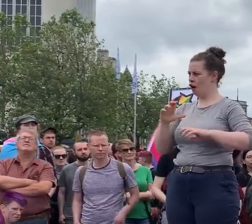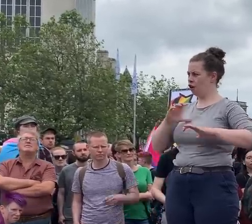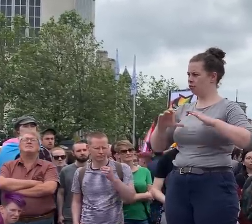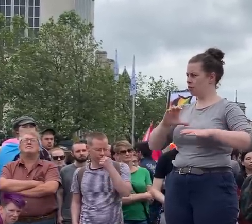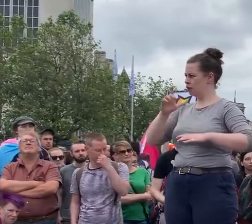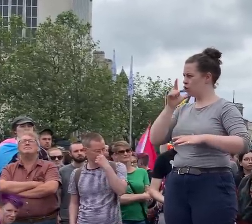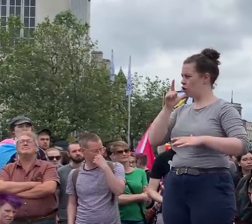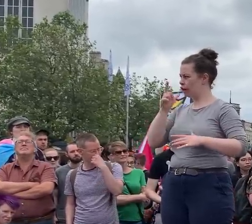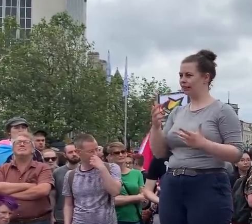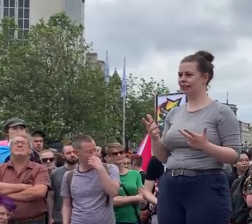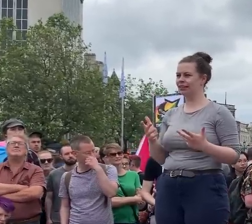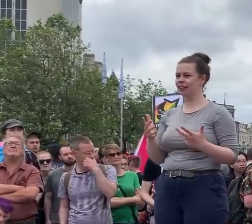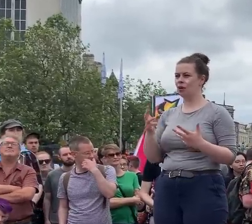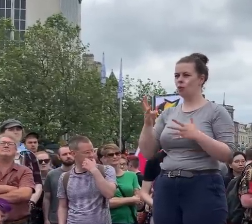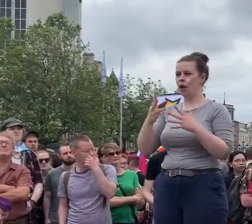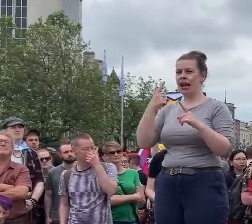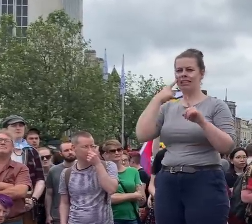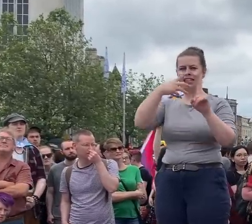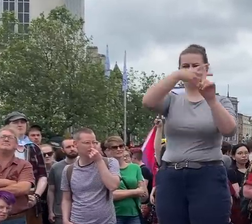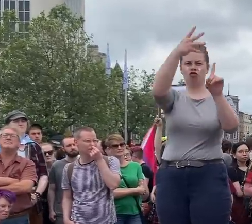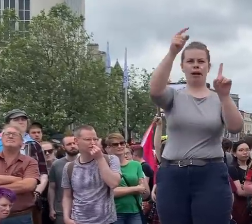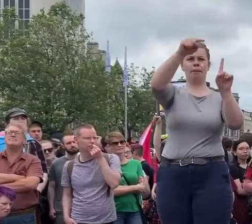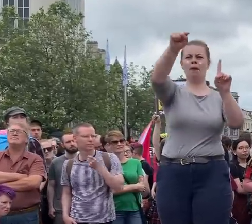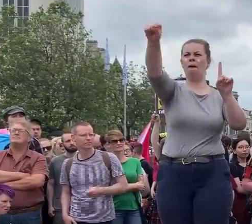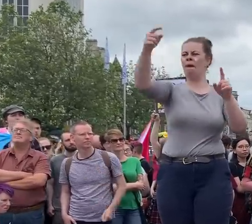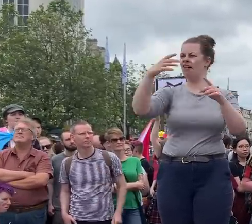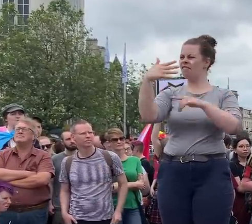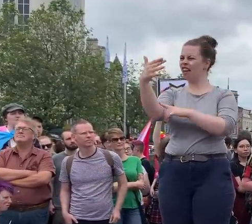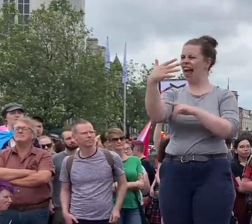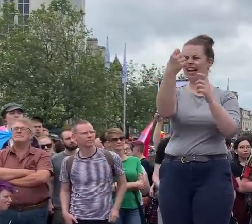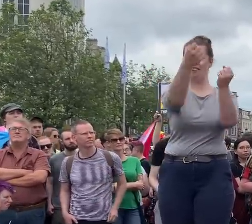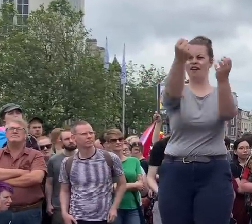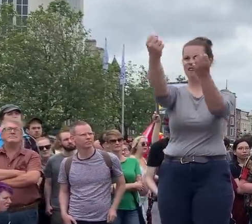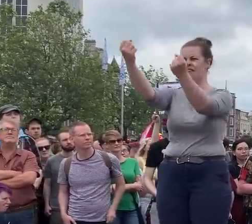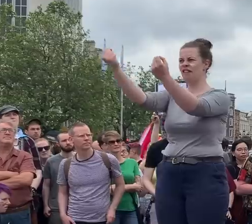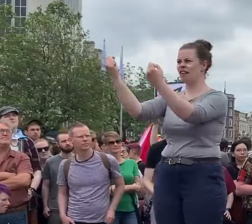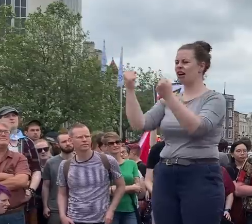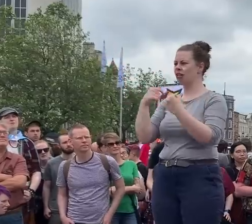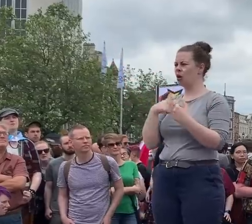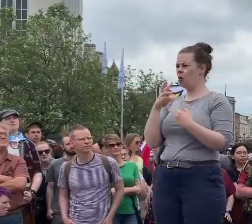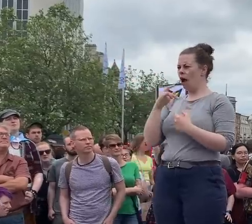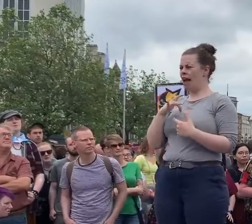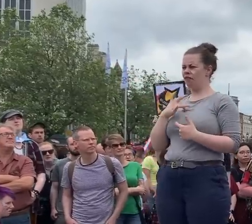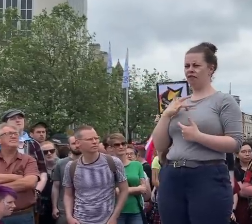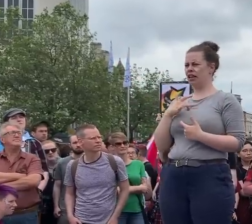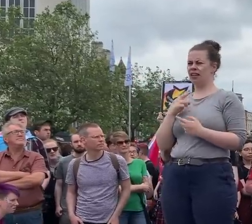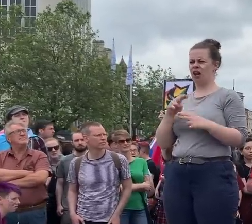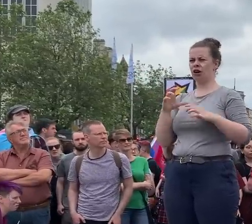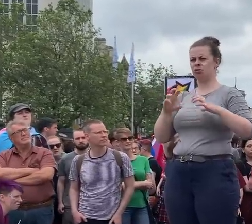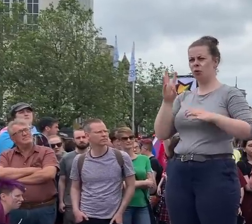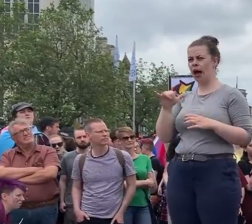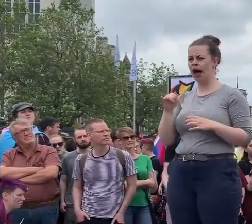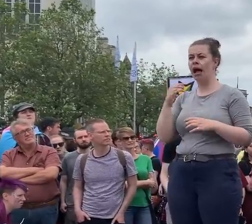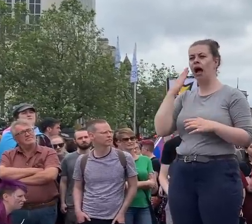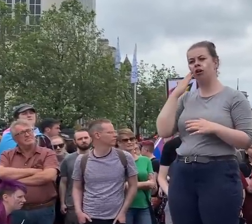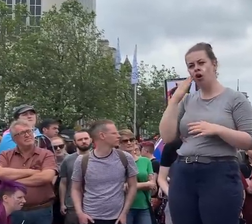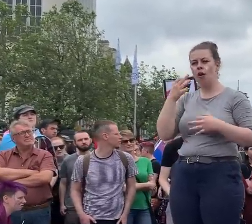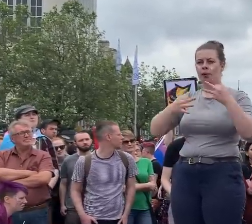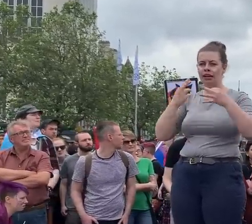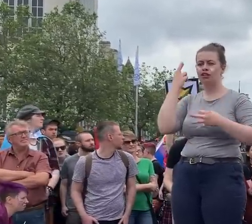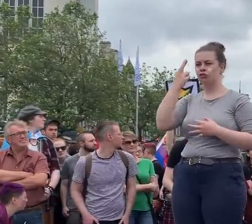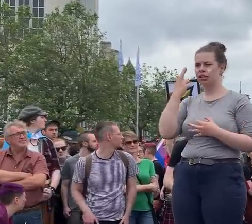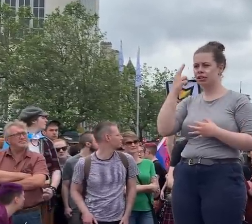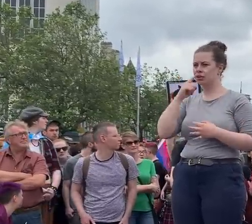uncomfortable when I see rainbow advertising all over shops? I know I don't like it for sort of political reasons, but why does it make me